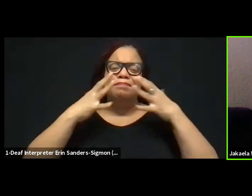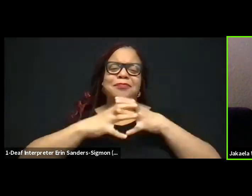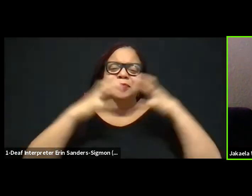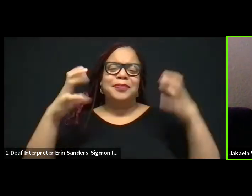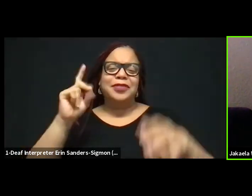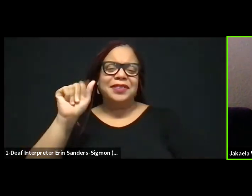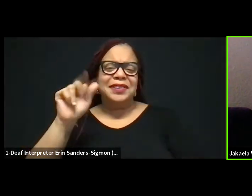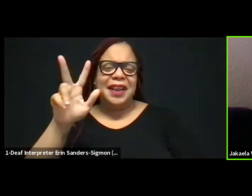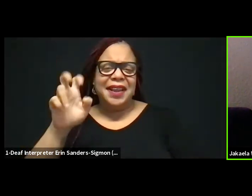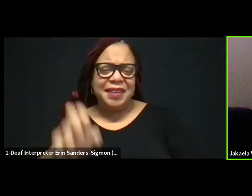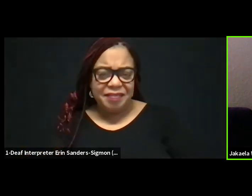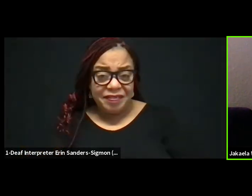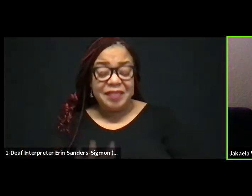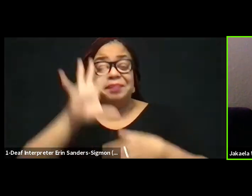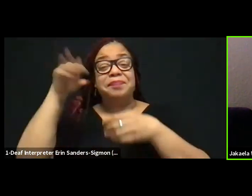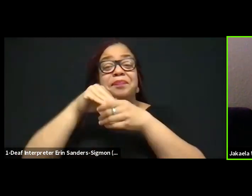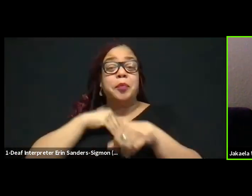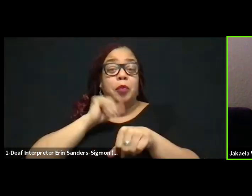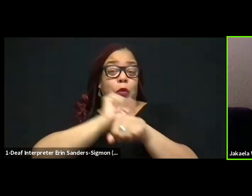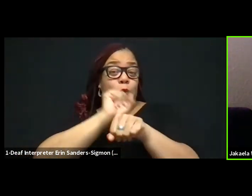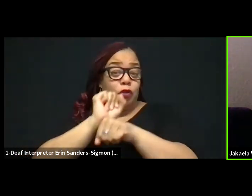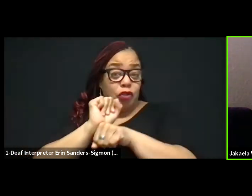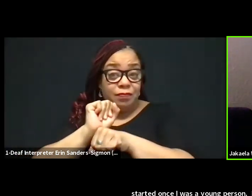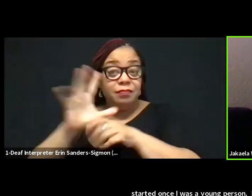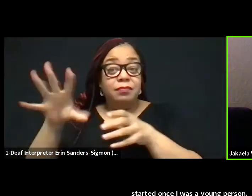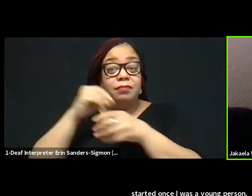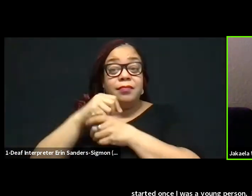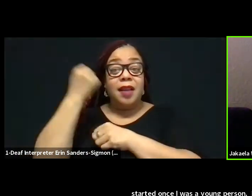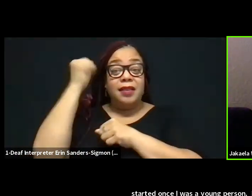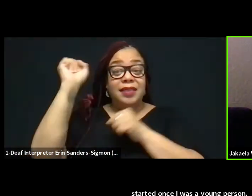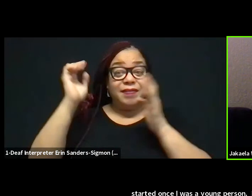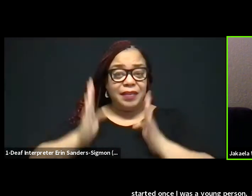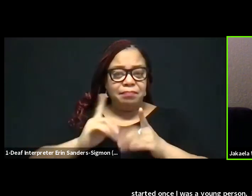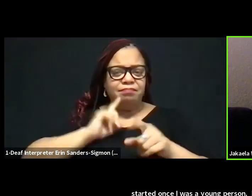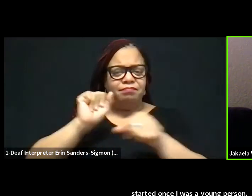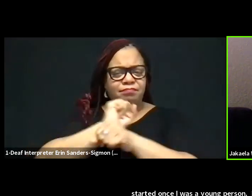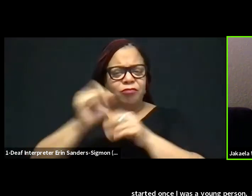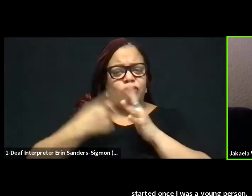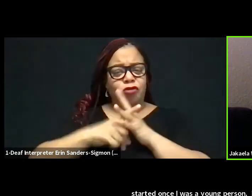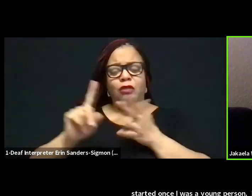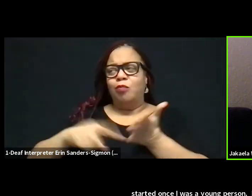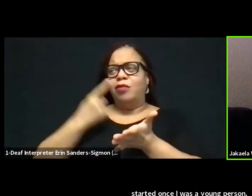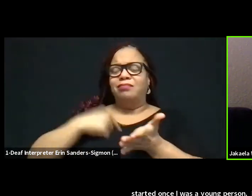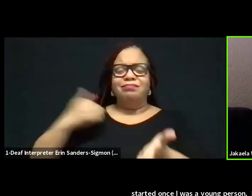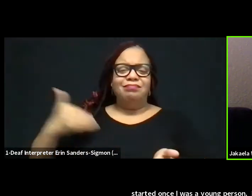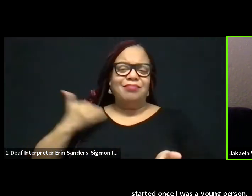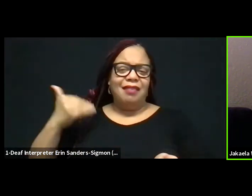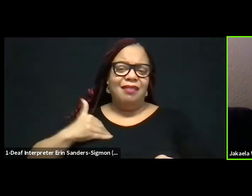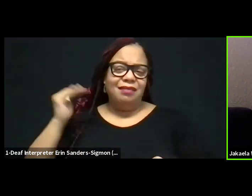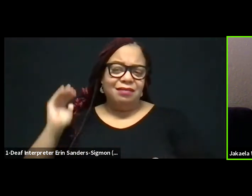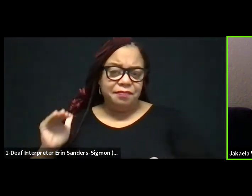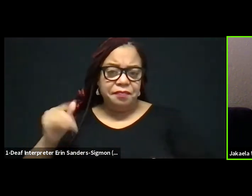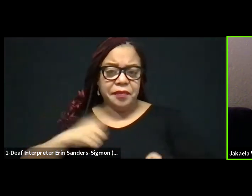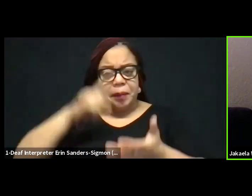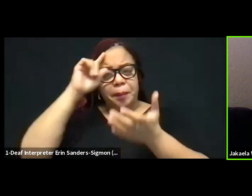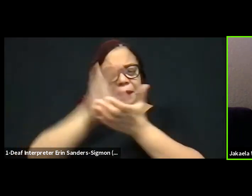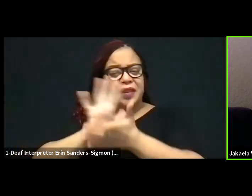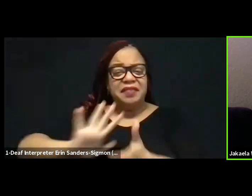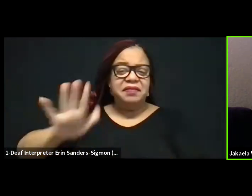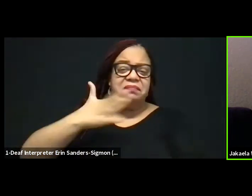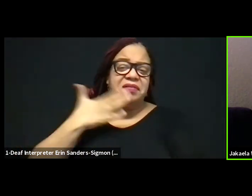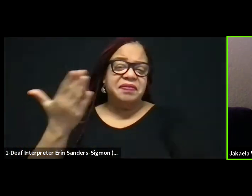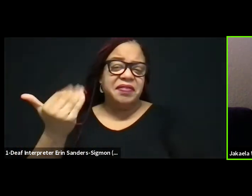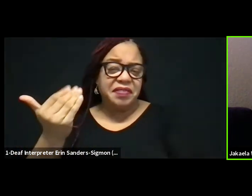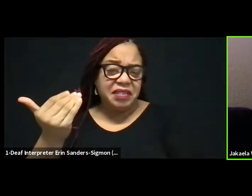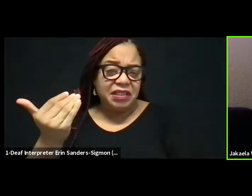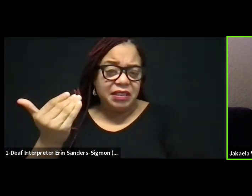age of 15, and I was introduced into the program of Project What. As I mentioned earlier, Project What is a